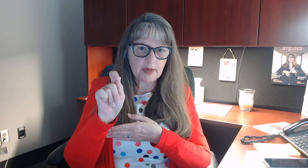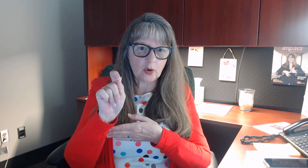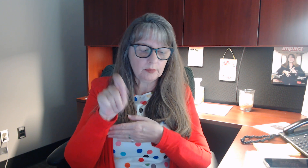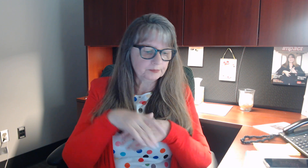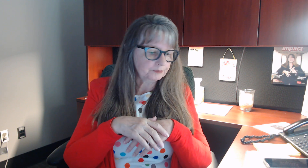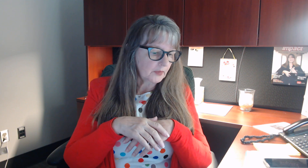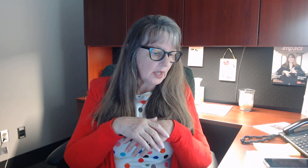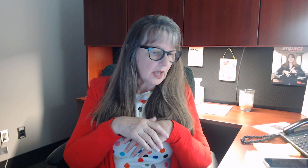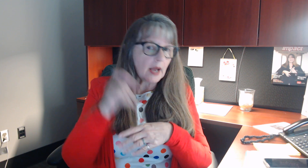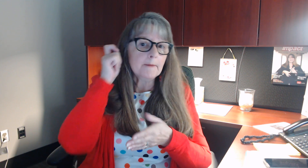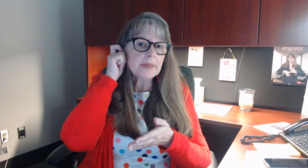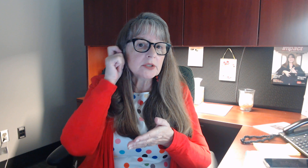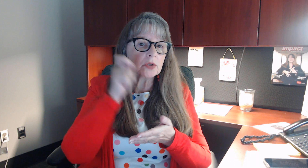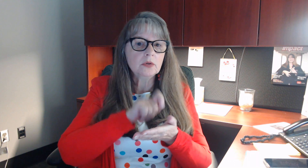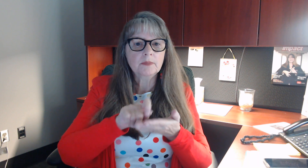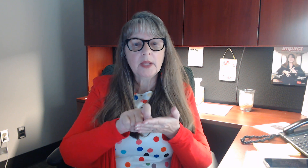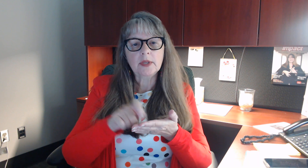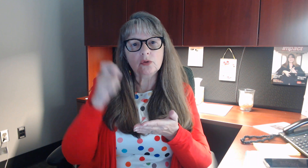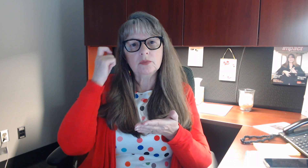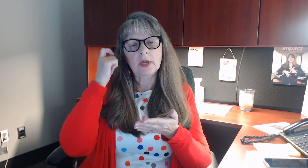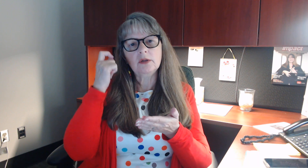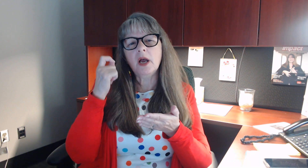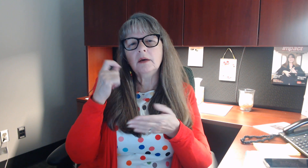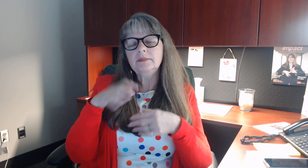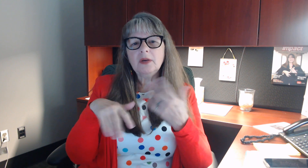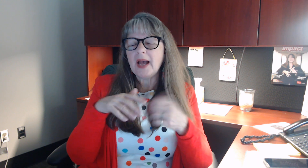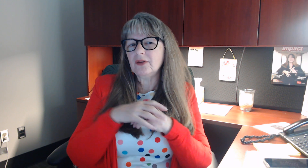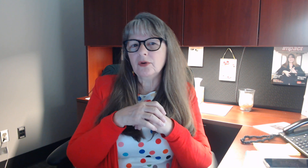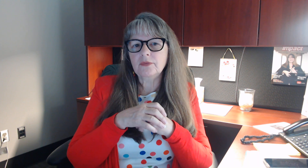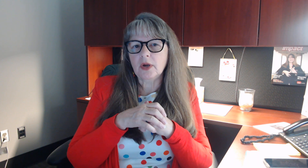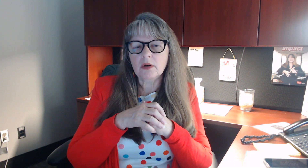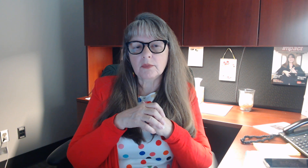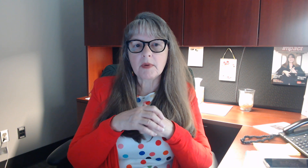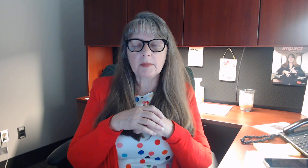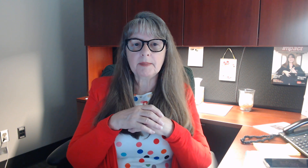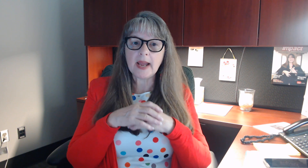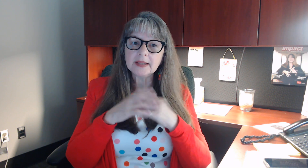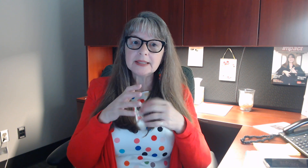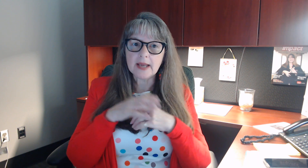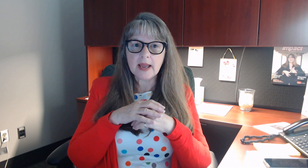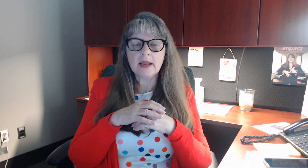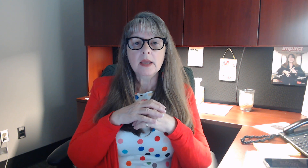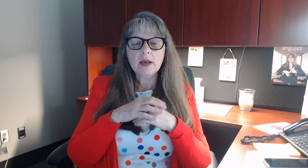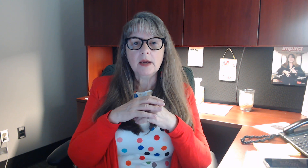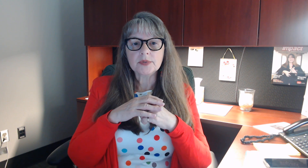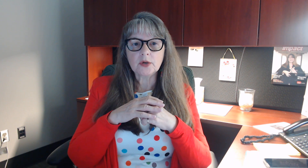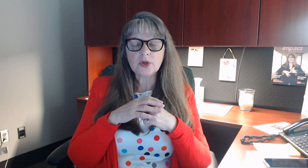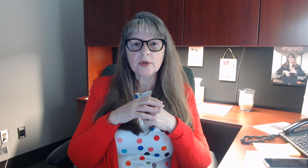O. Pencil that you know, I don't know if y'all remember, but back in the day, secretaries would